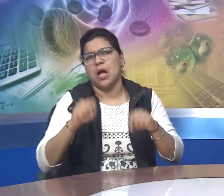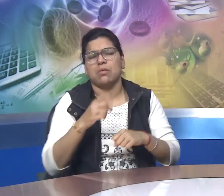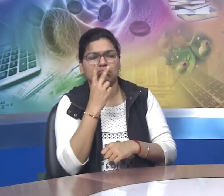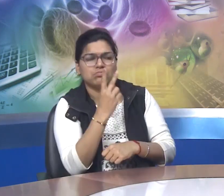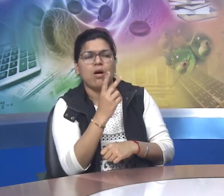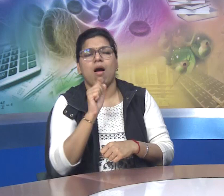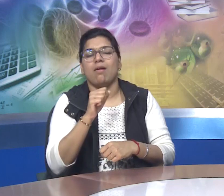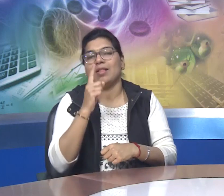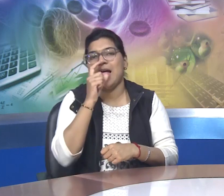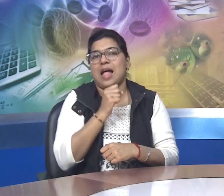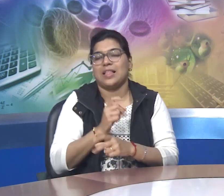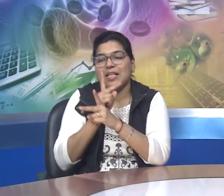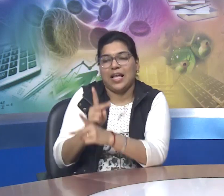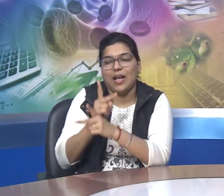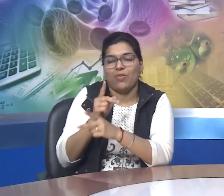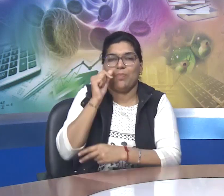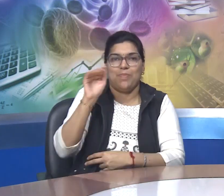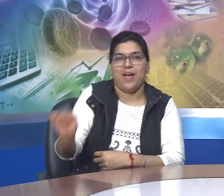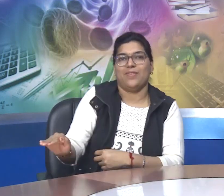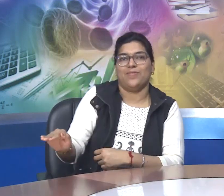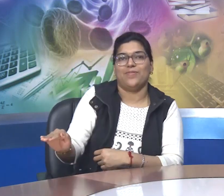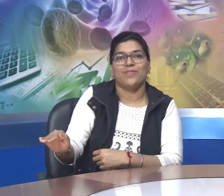As you can see, there is a mention of grandmother and a